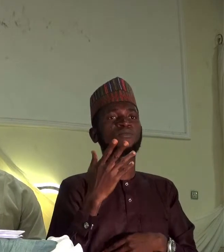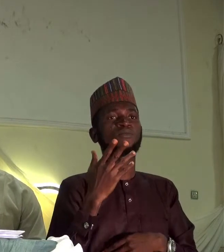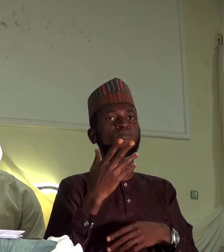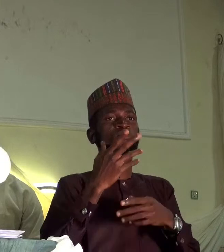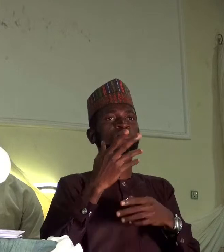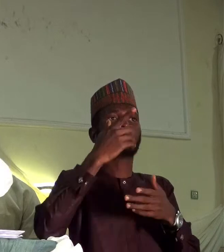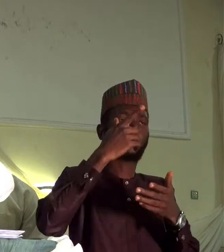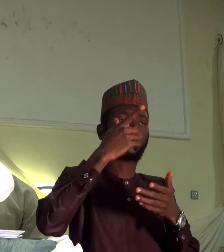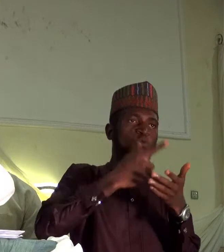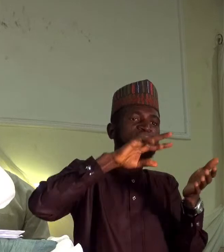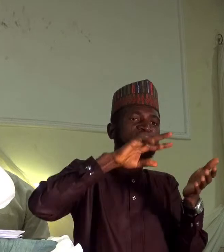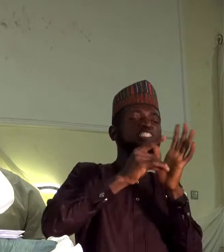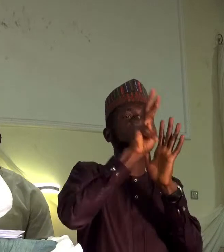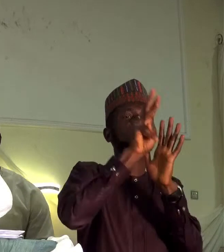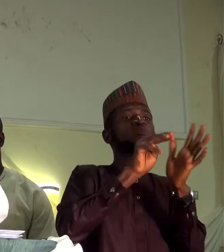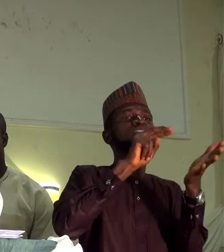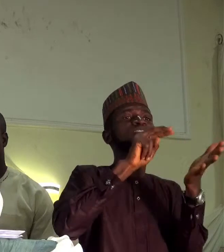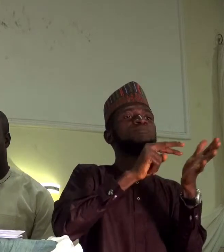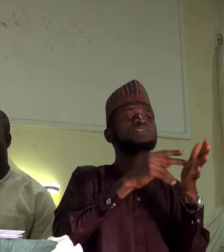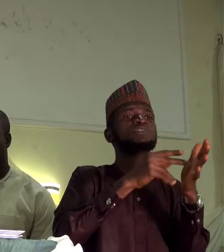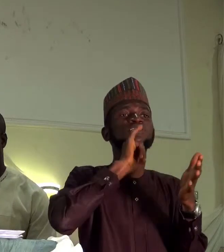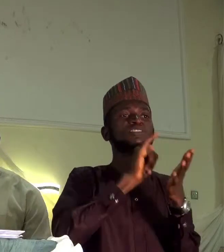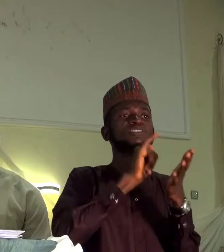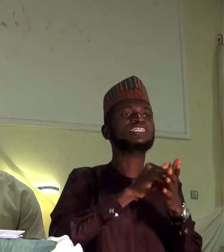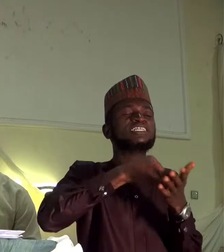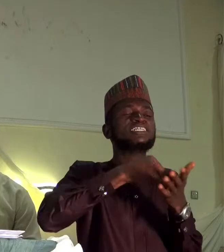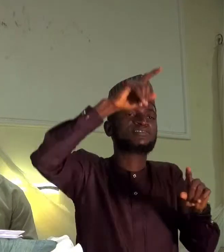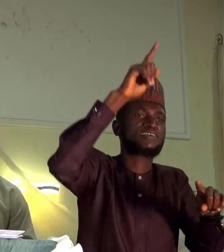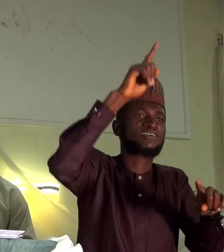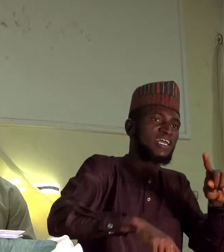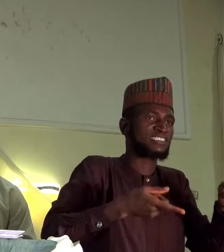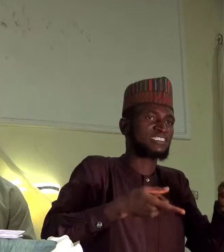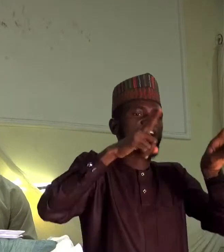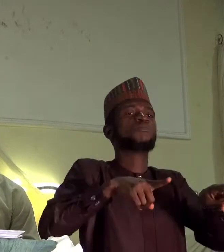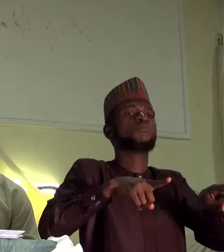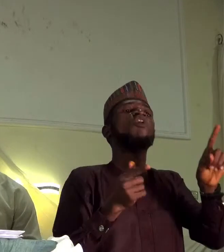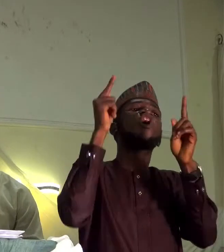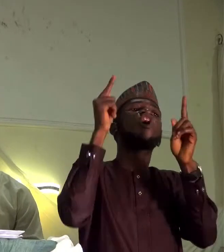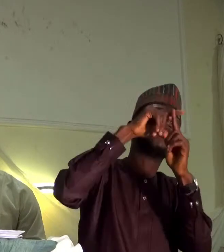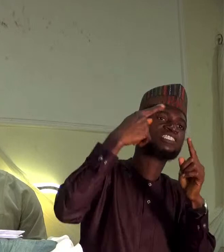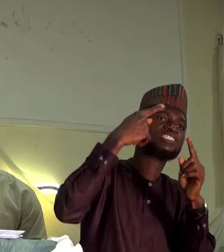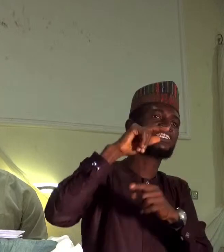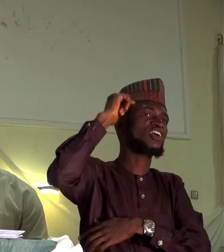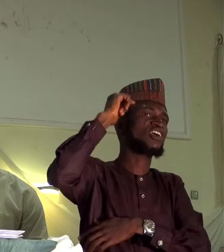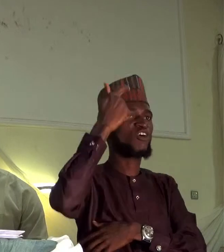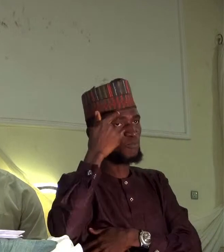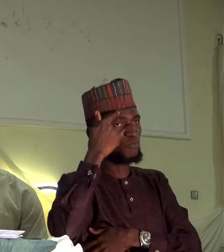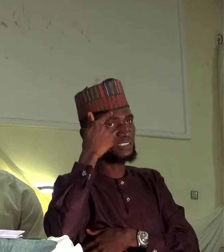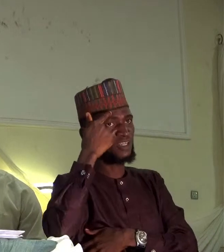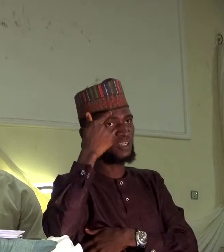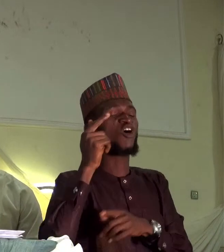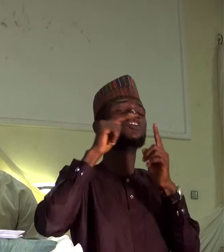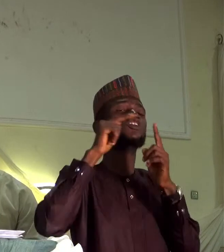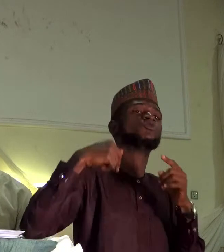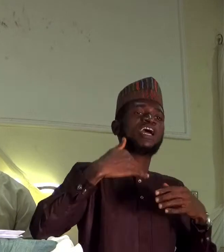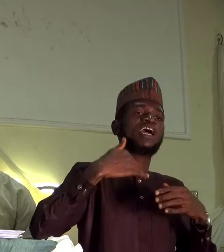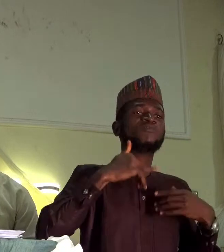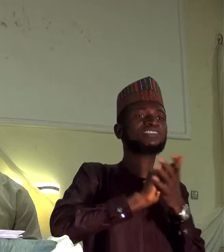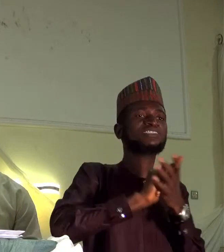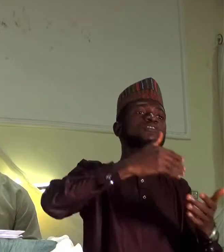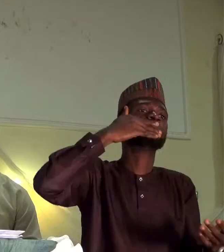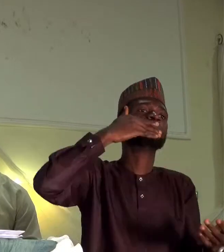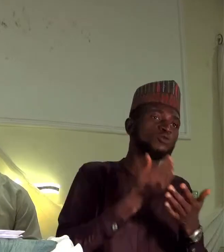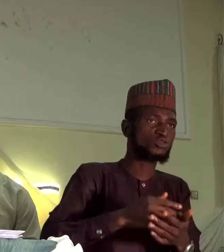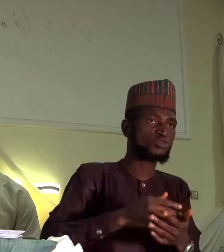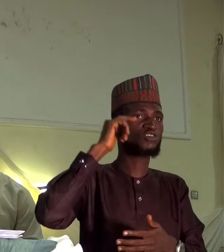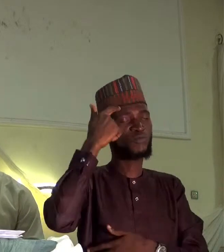pè ní ìdàgbàsókè yìí kò lè wáyé àfi kí ìjọba gangan fúnra ara wọn kó jẹ́ pa níjọba tó wà functional. Inú mi dùn sóyún